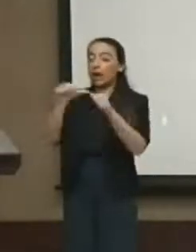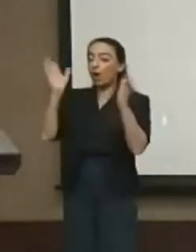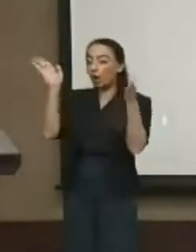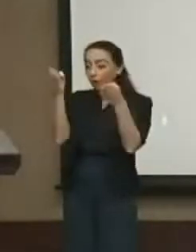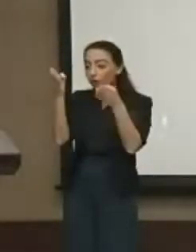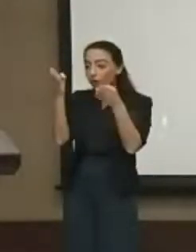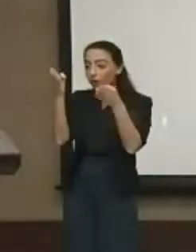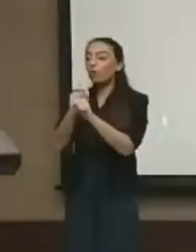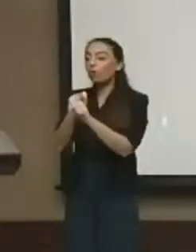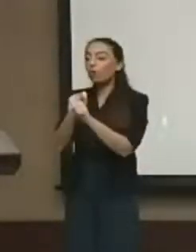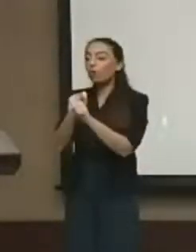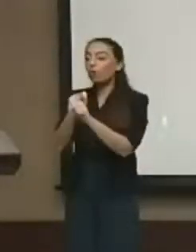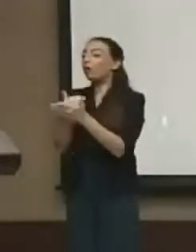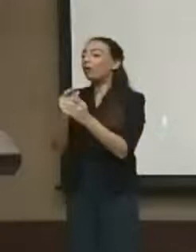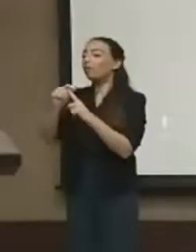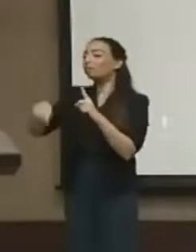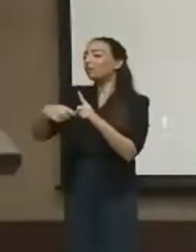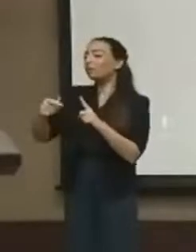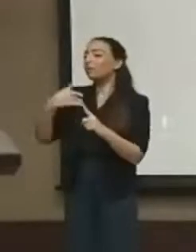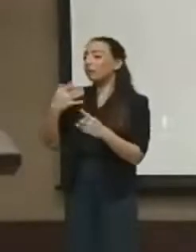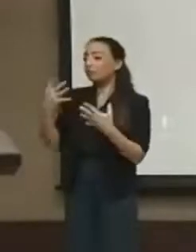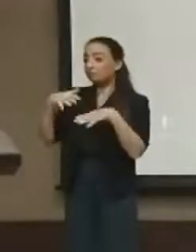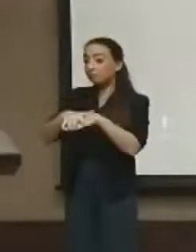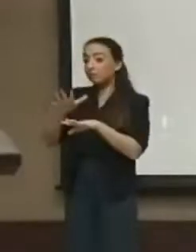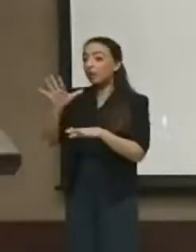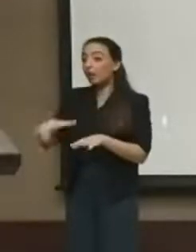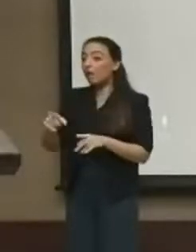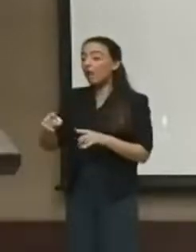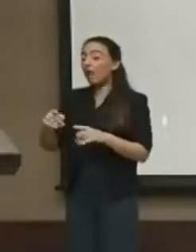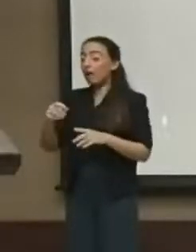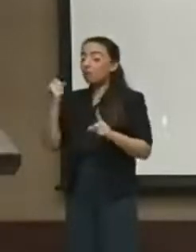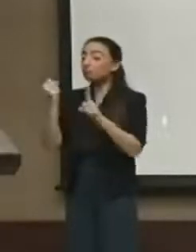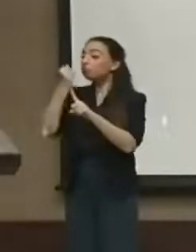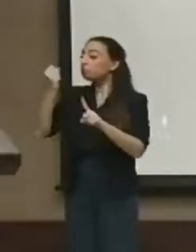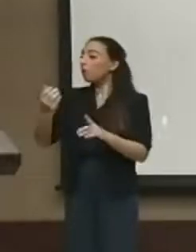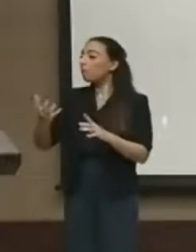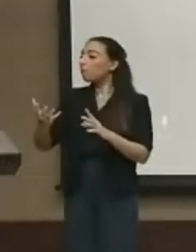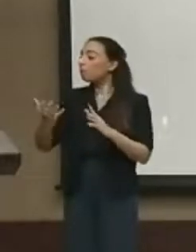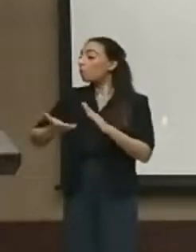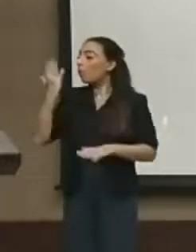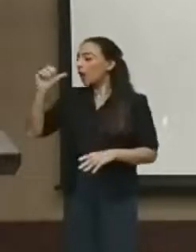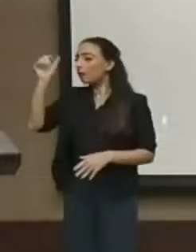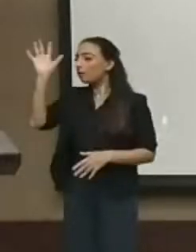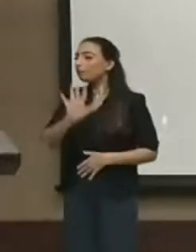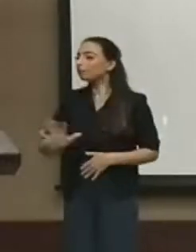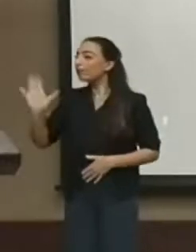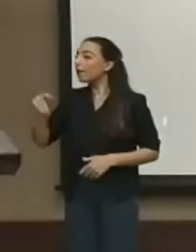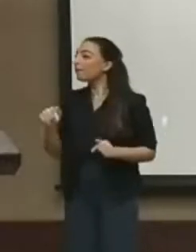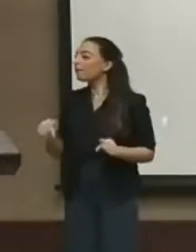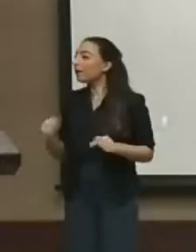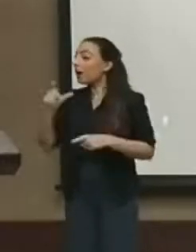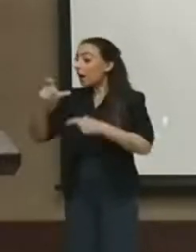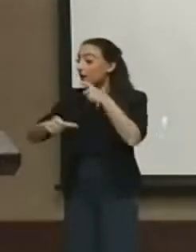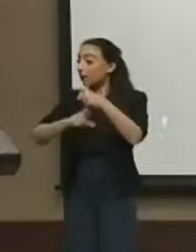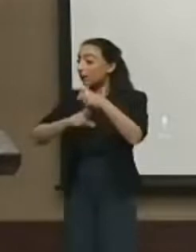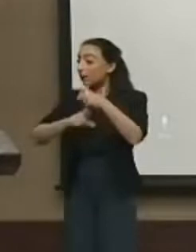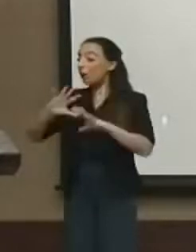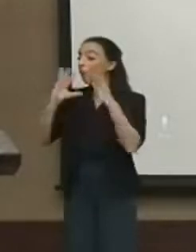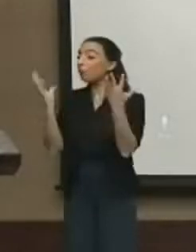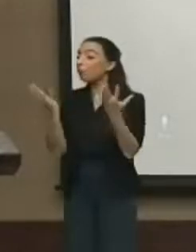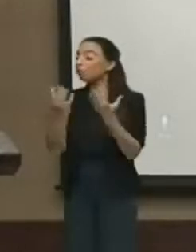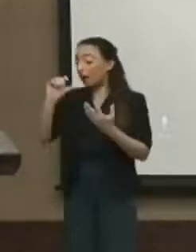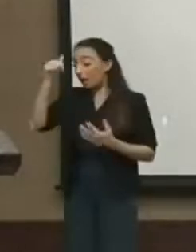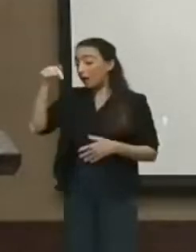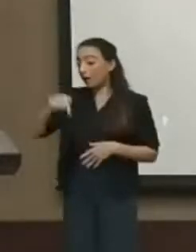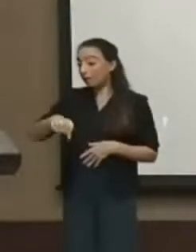Work program at SAP, which is considered one of the most landmark announcements ever made by a corporate for people